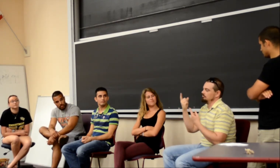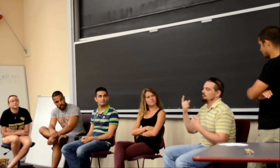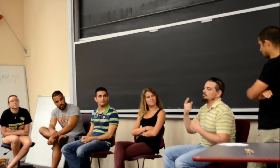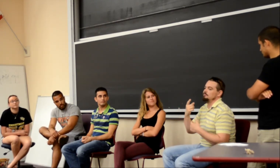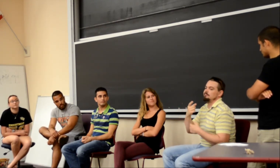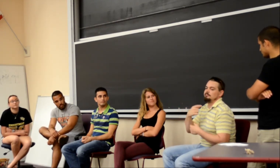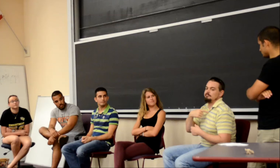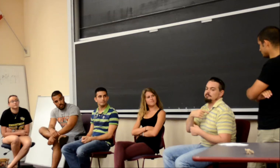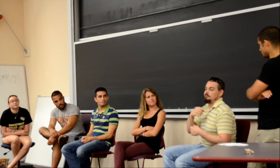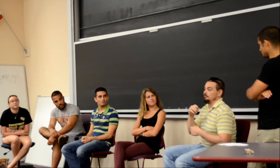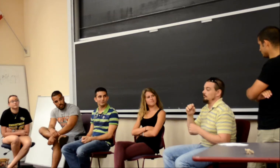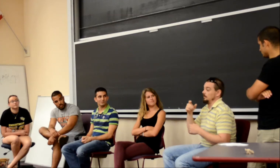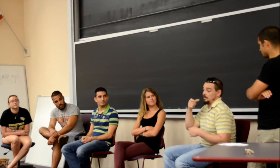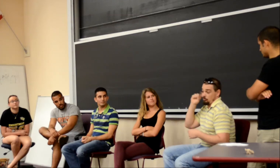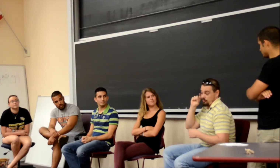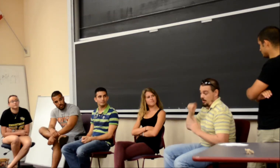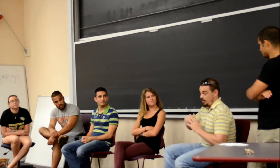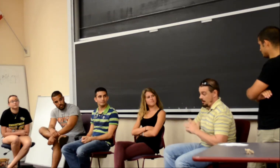use a hearing aid.